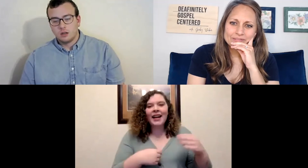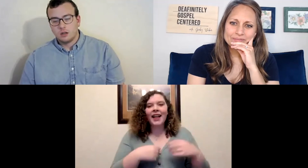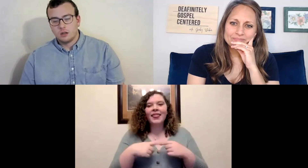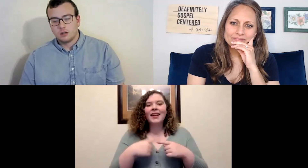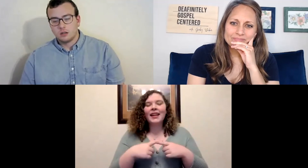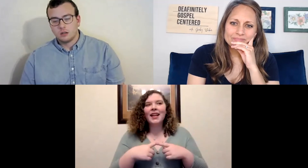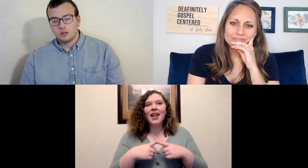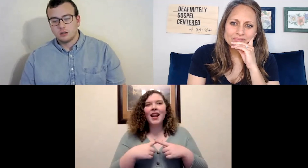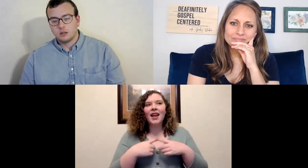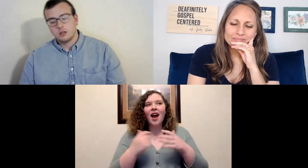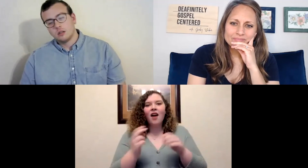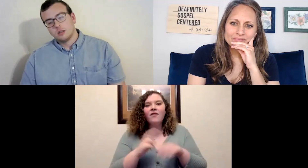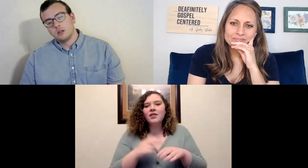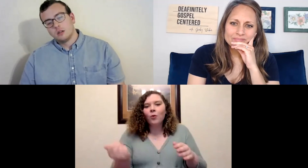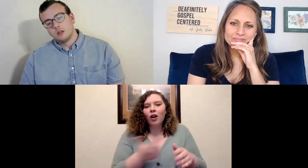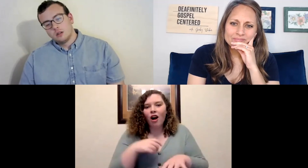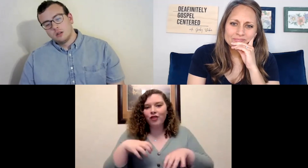you would have just been shocked.